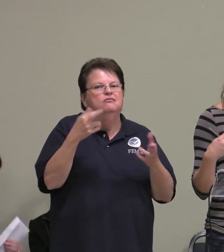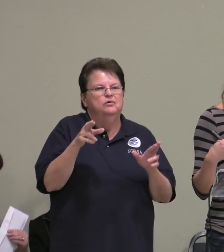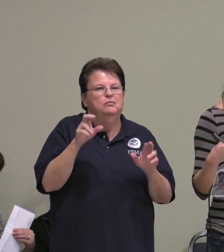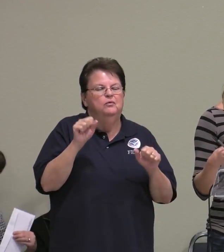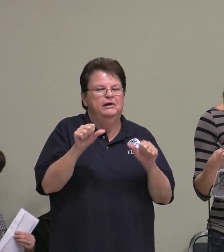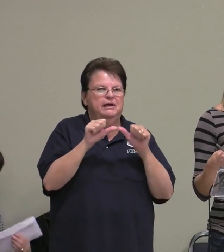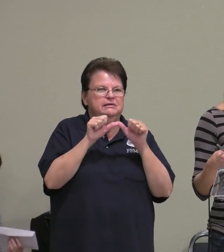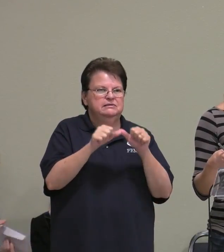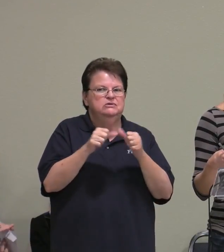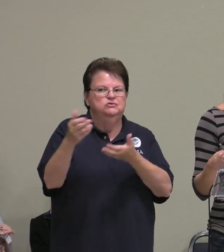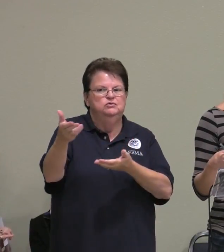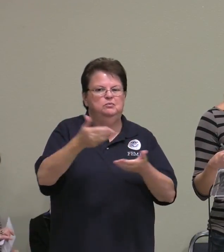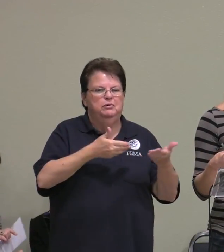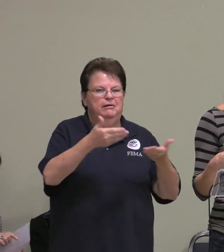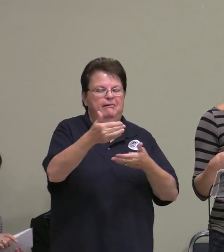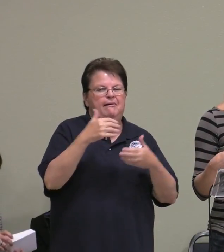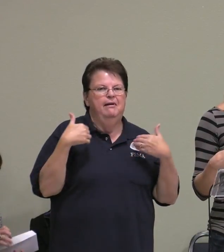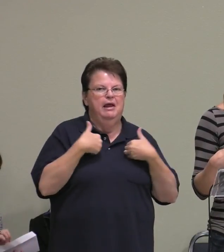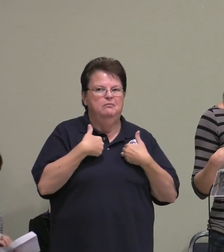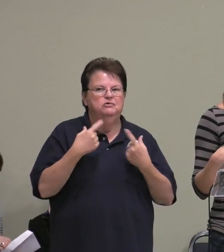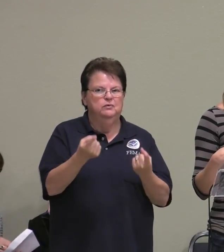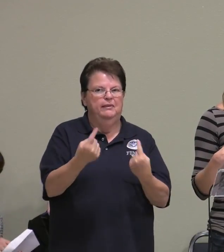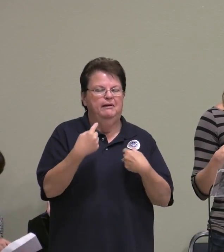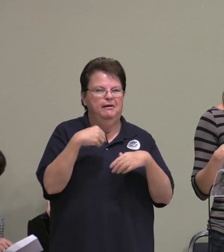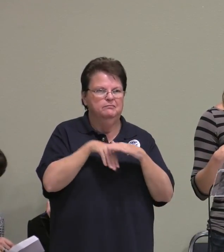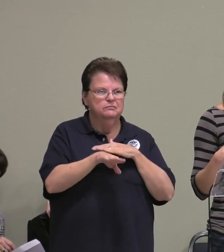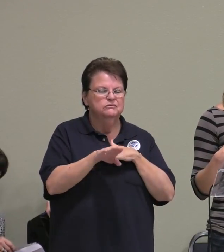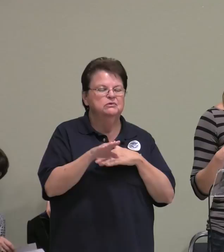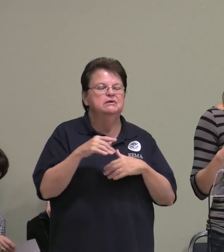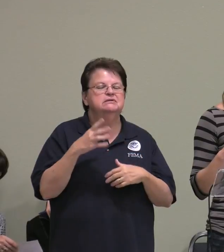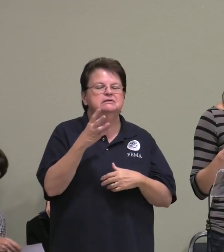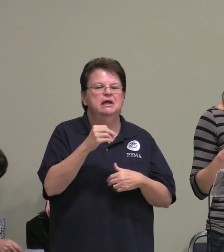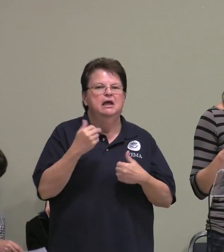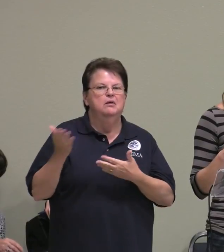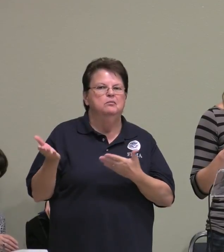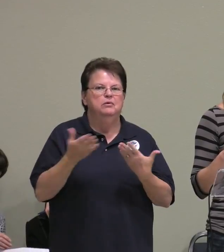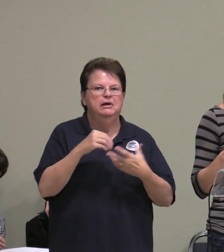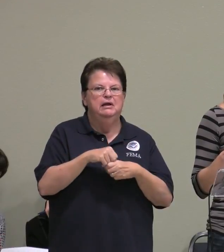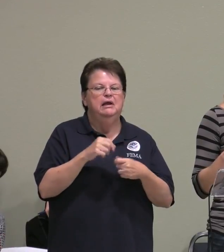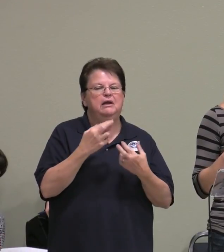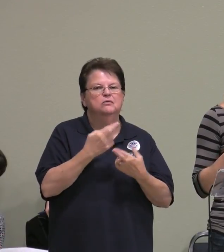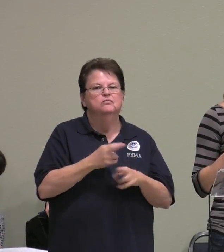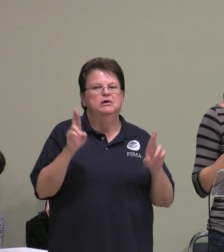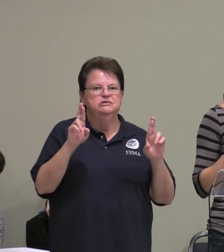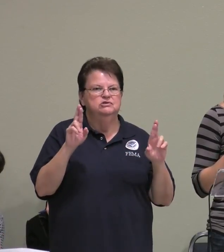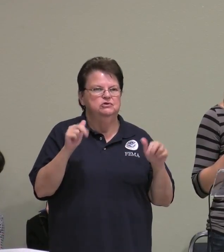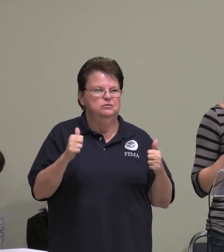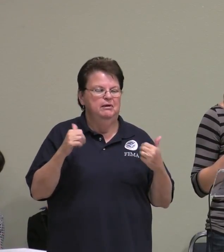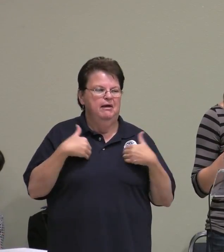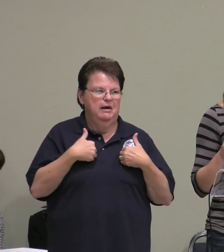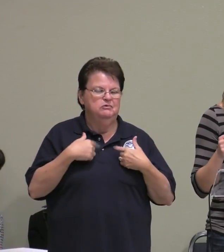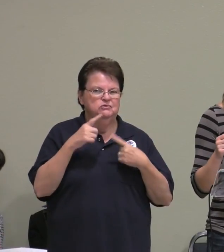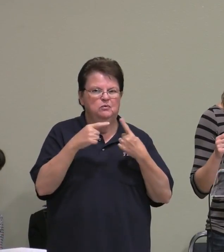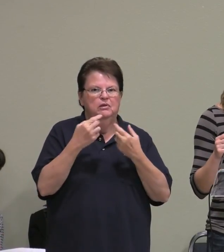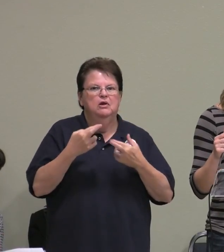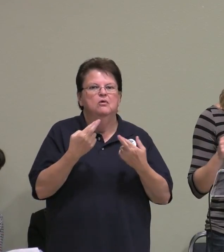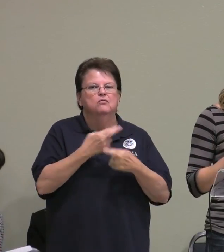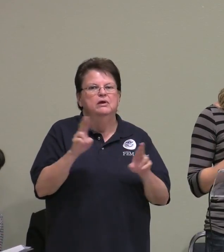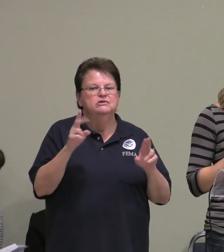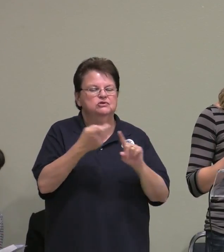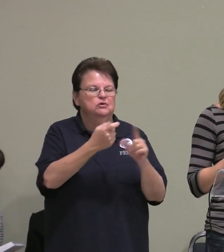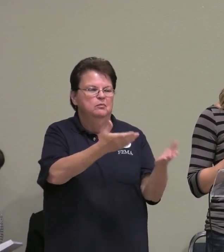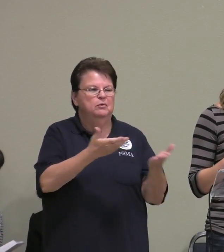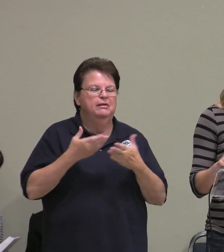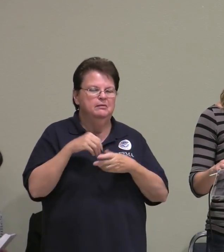We continue to take in animals when they're brought to us and continue to bring rescued animals when they need to be rescued to the shelters.